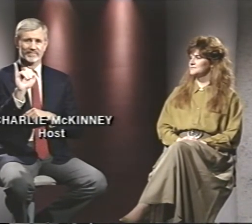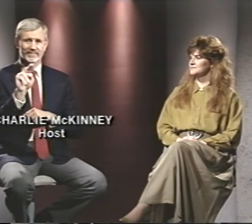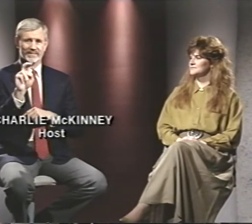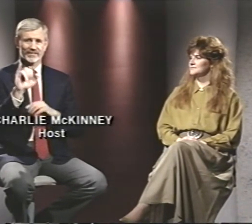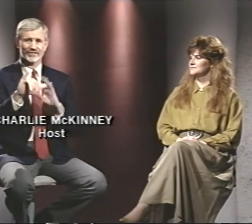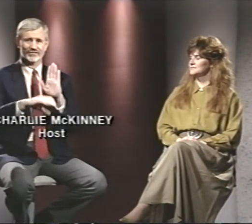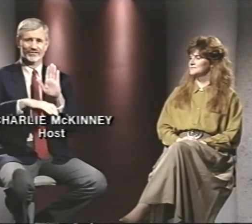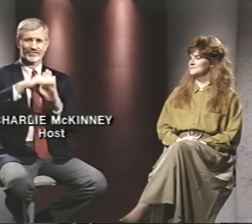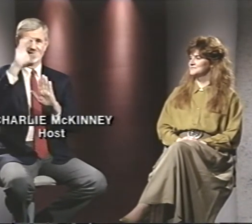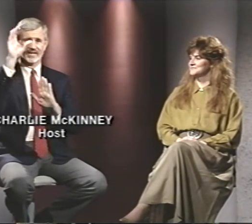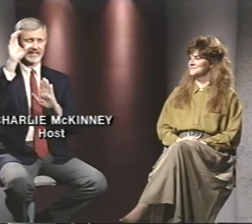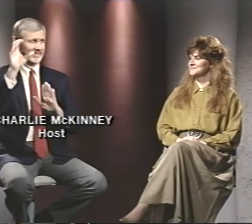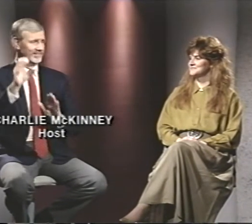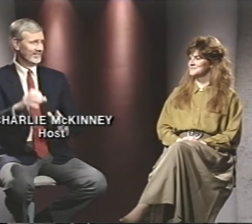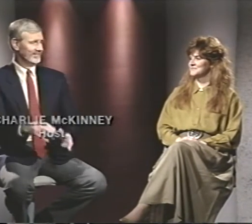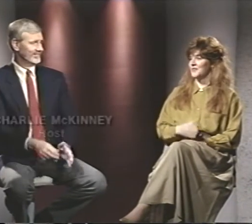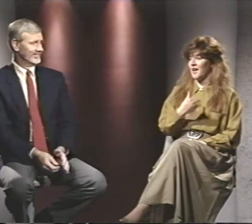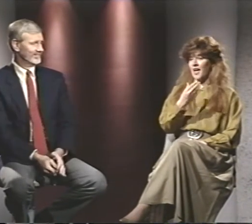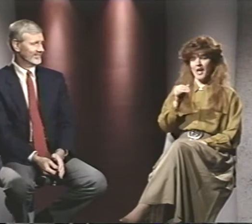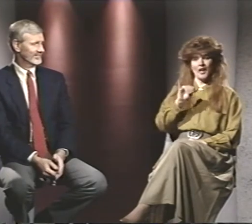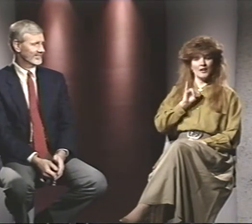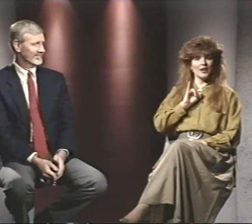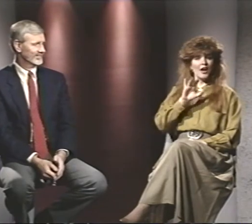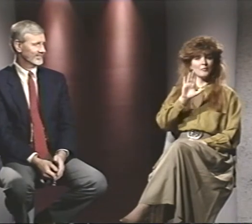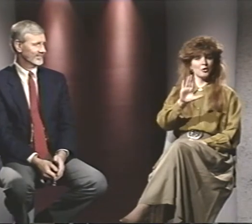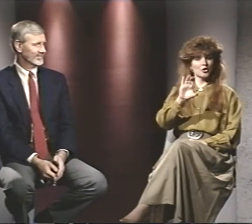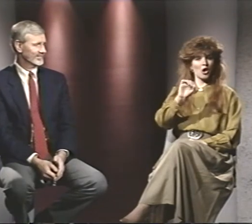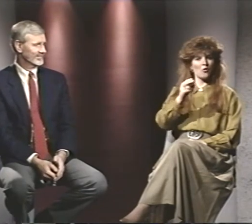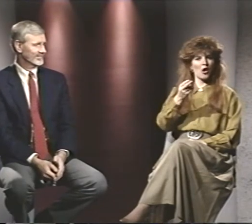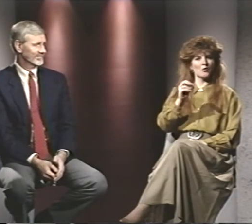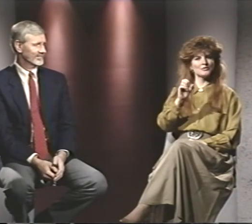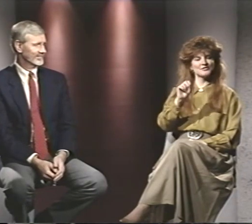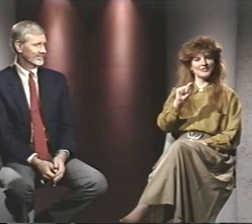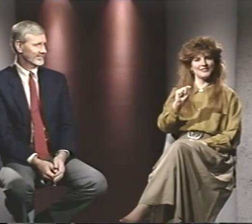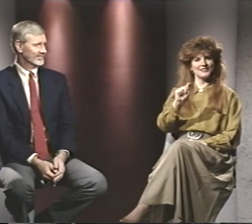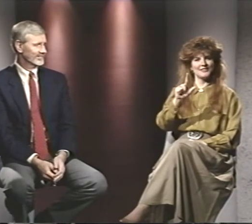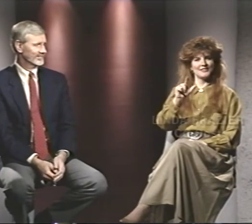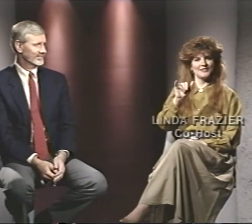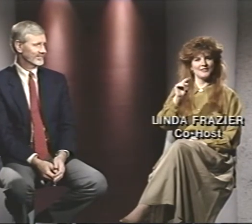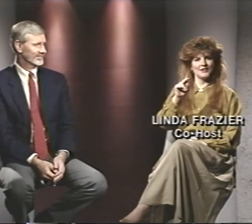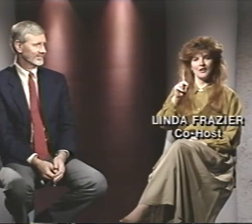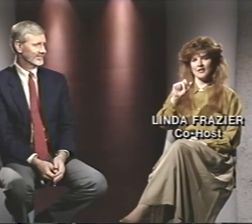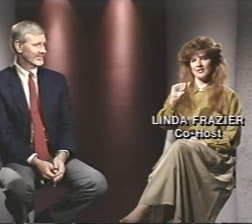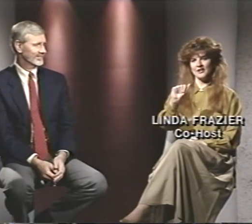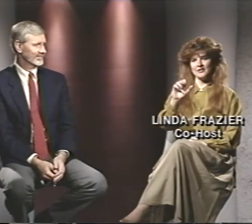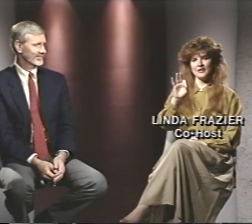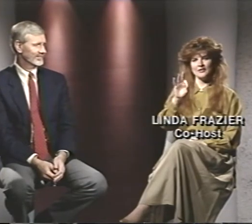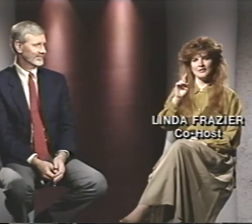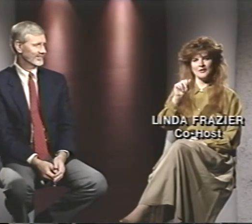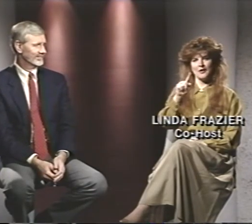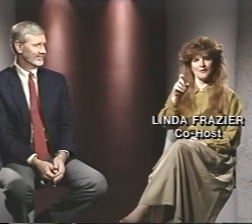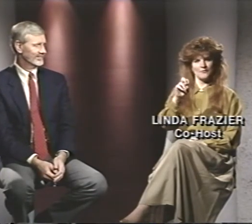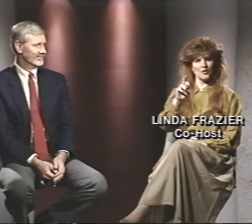McKinney. Charlie. And I'm your co-host, Linda